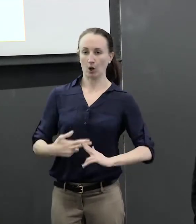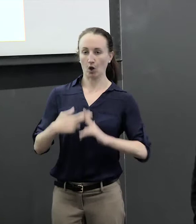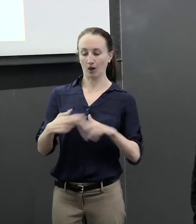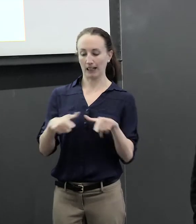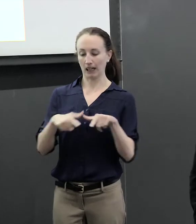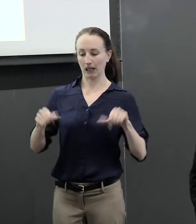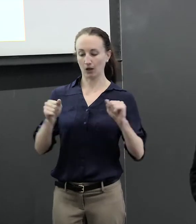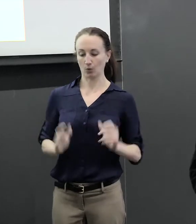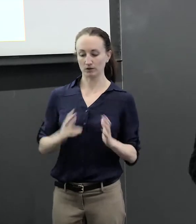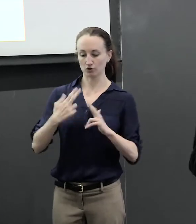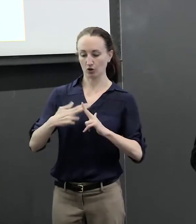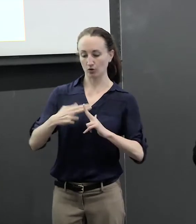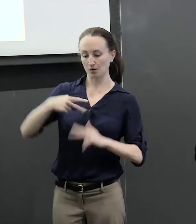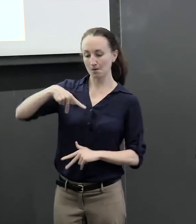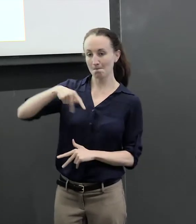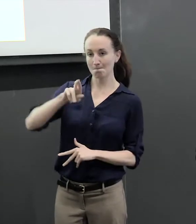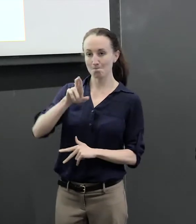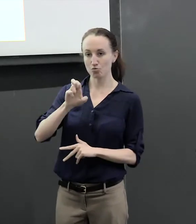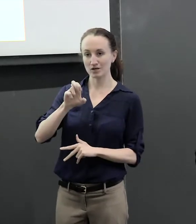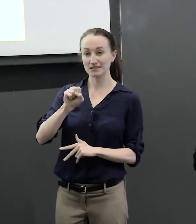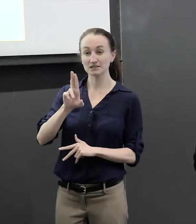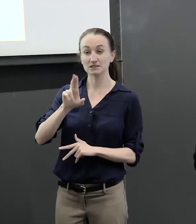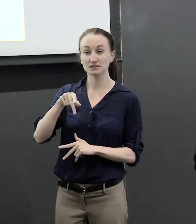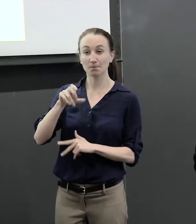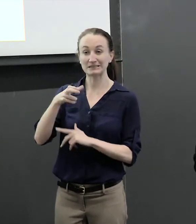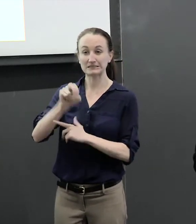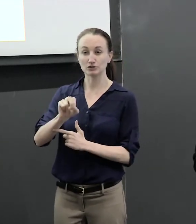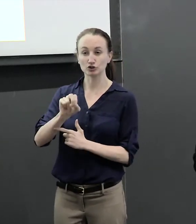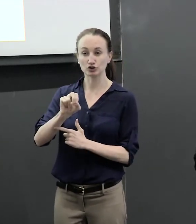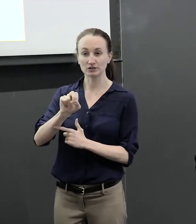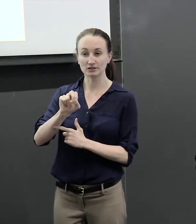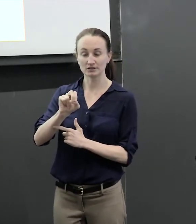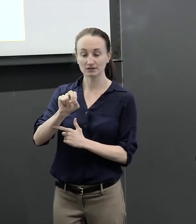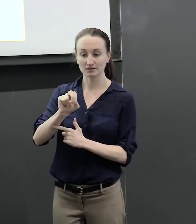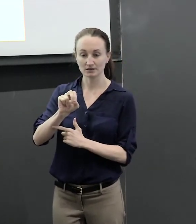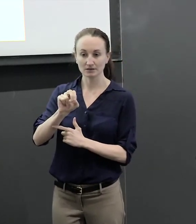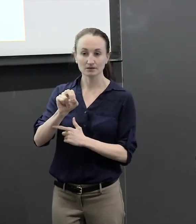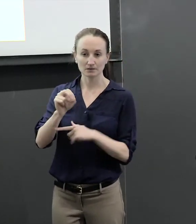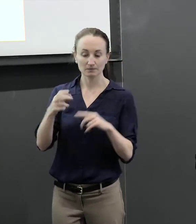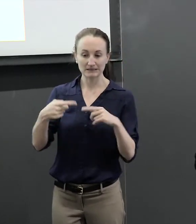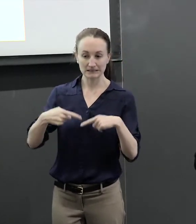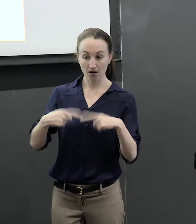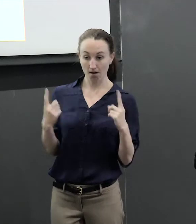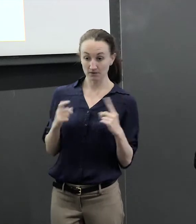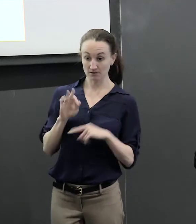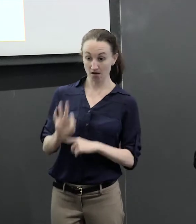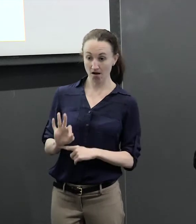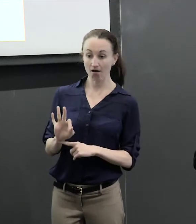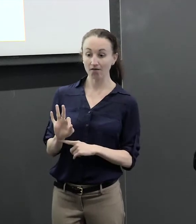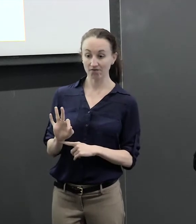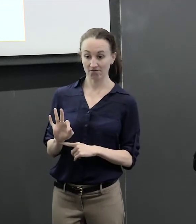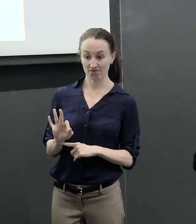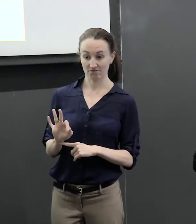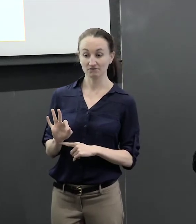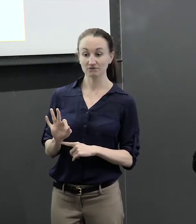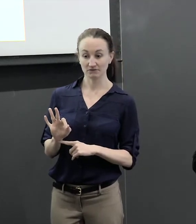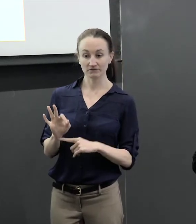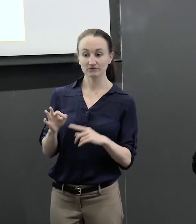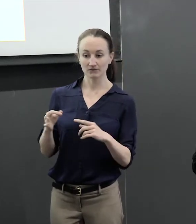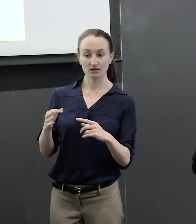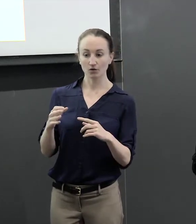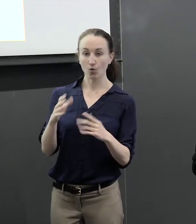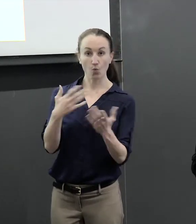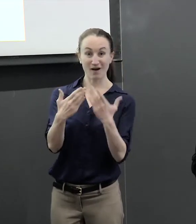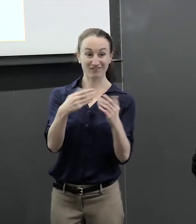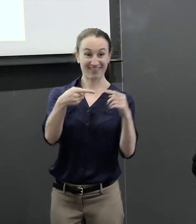presupposition, the opposite of the at-issue component of a sentence. And the example I gave was